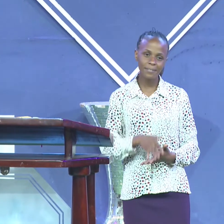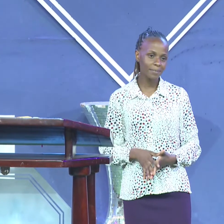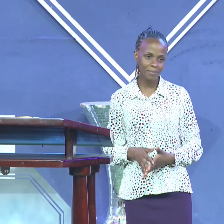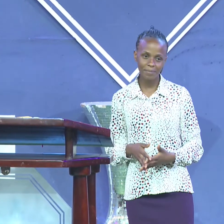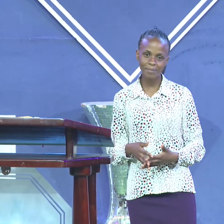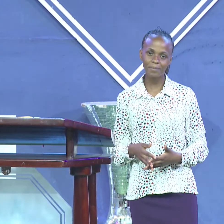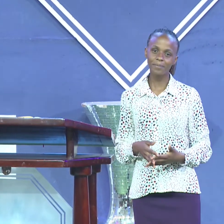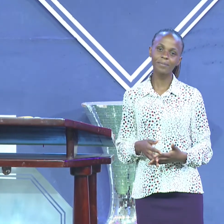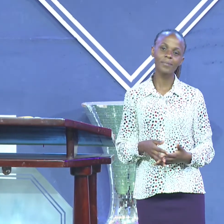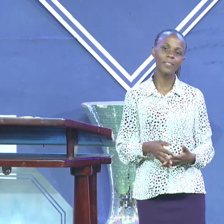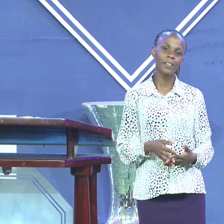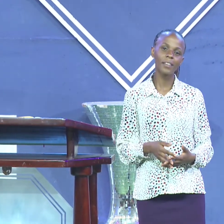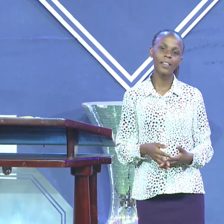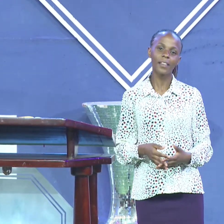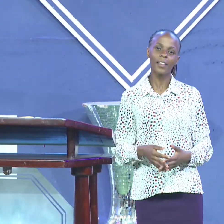and say sorry.